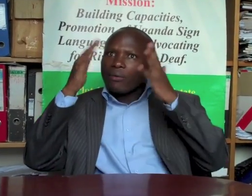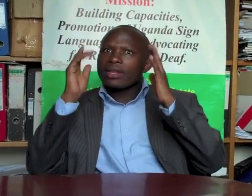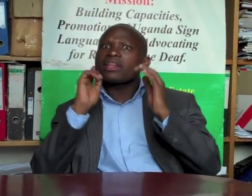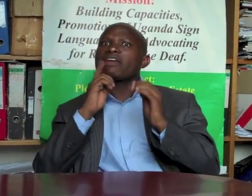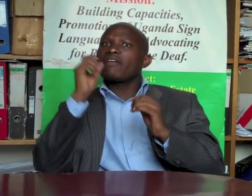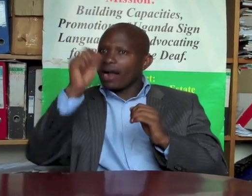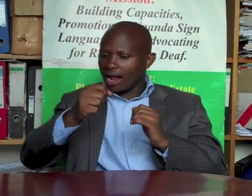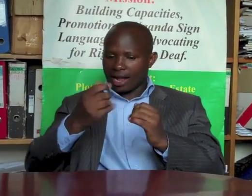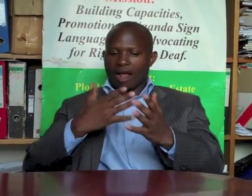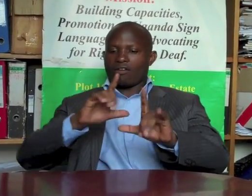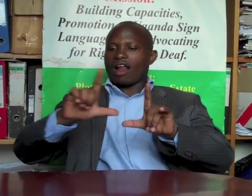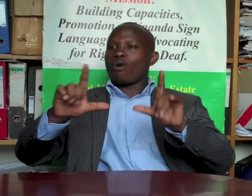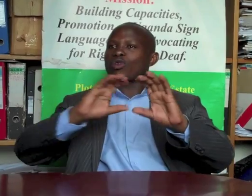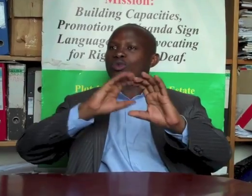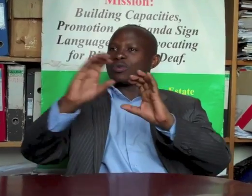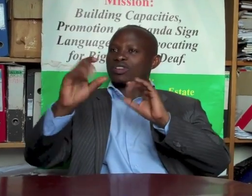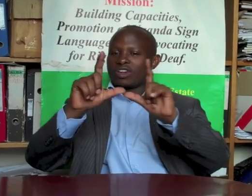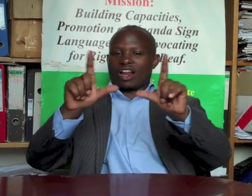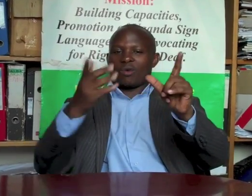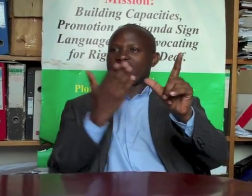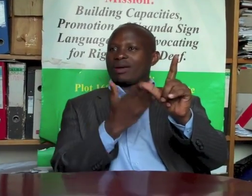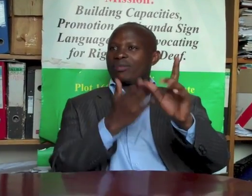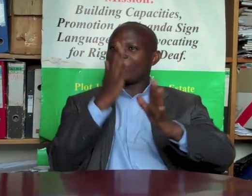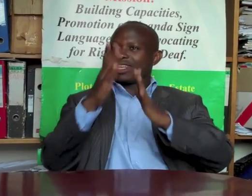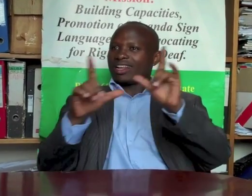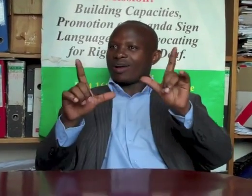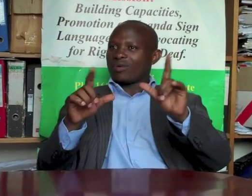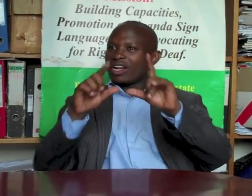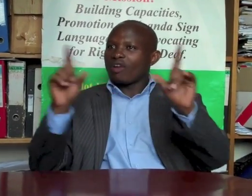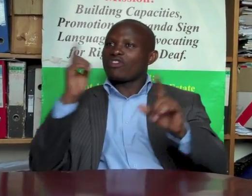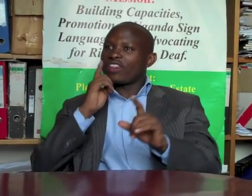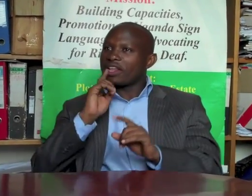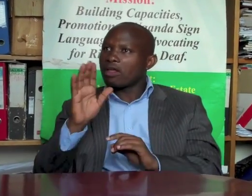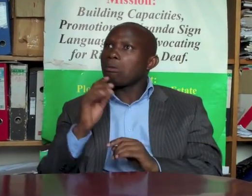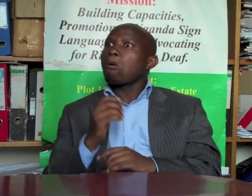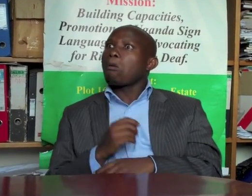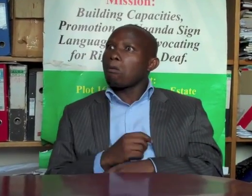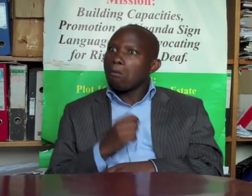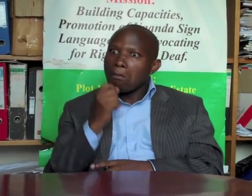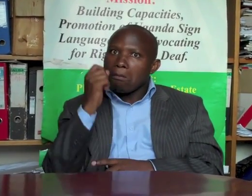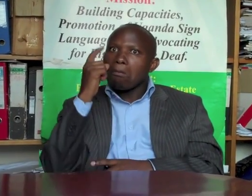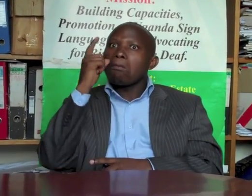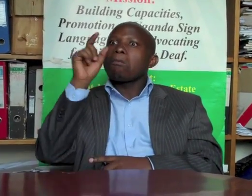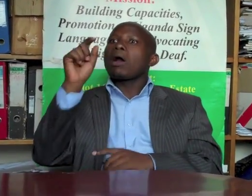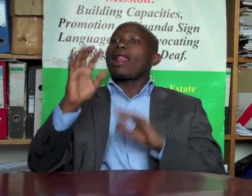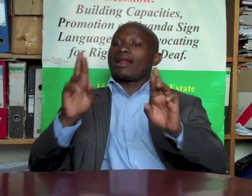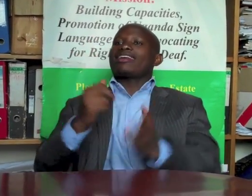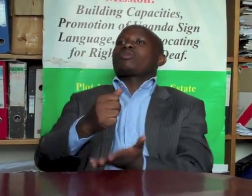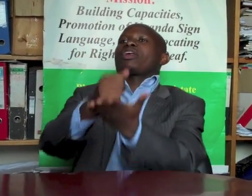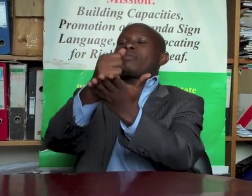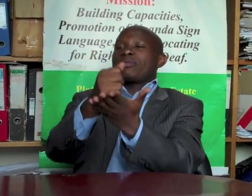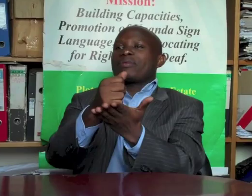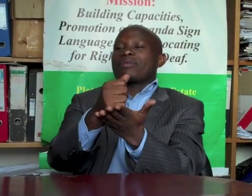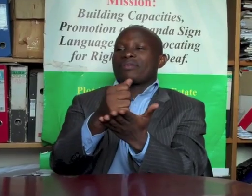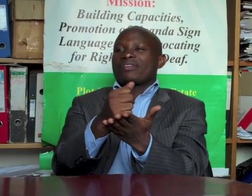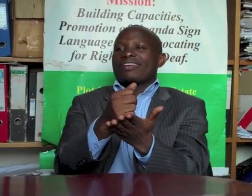people, after understanding awareness, and that they have a language, there's a language for deaf people, then they are ready to help.